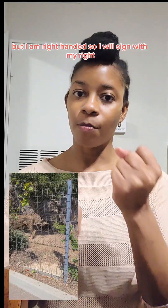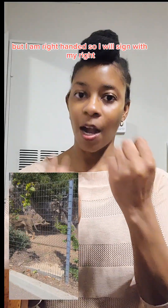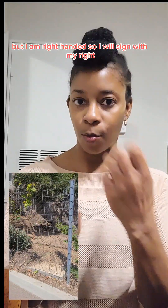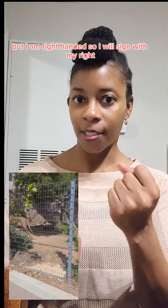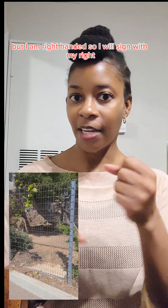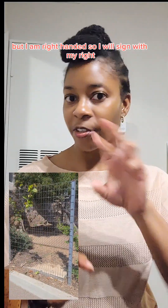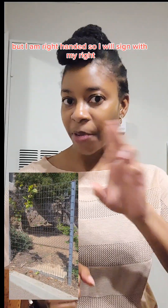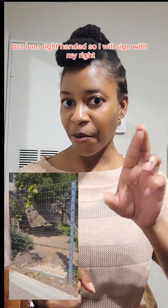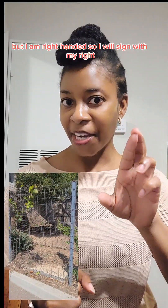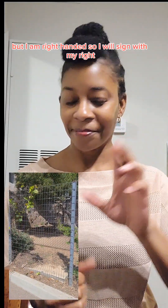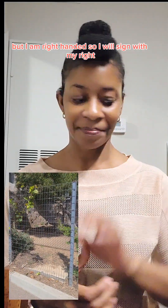will sign with Hi,